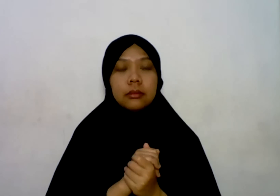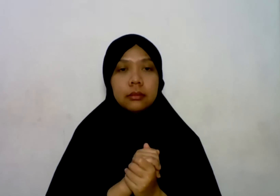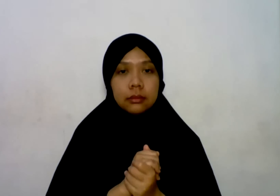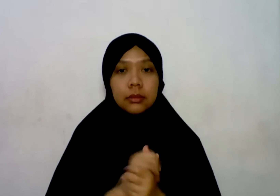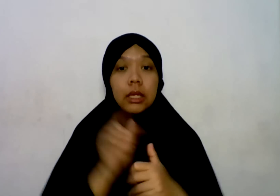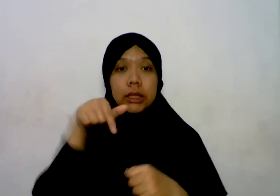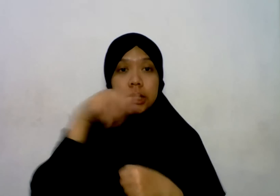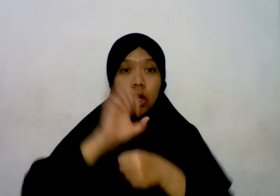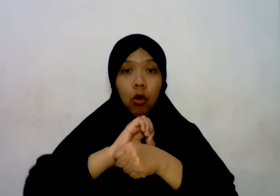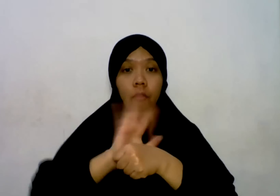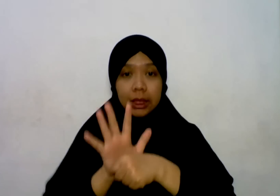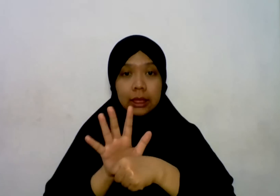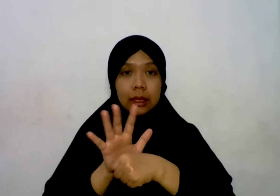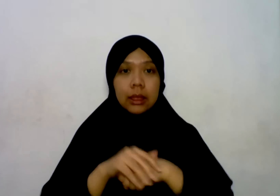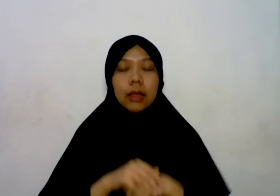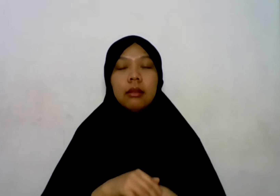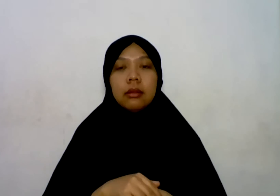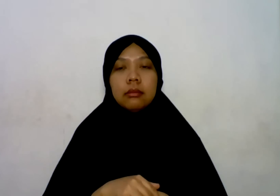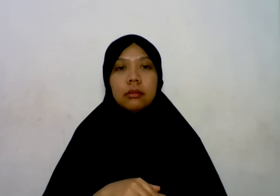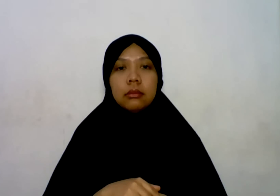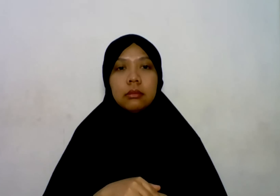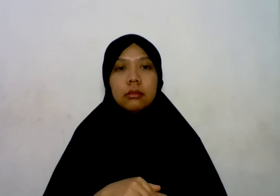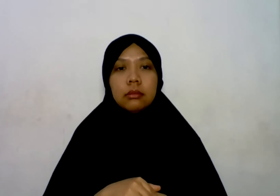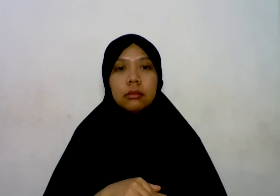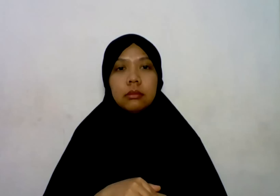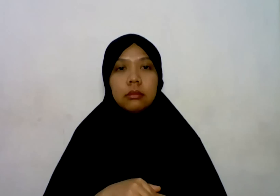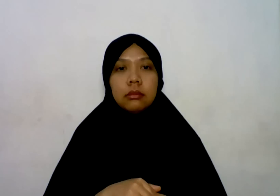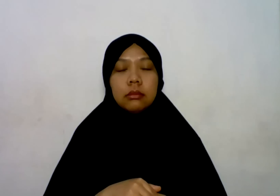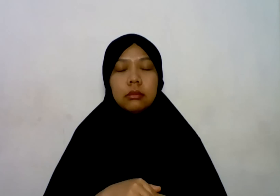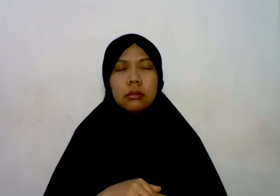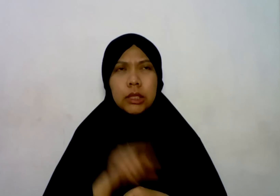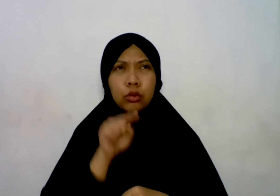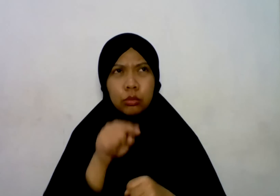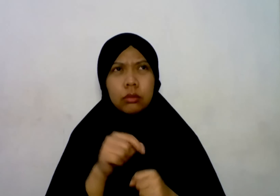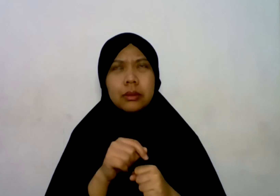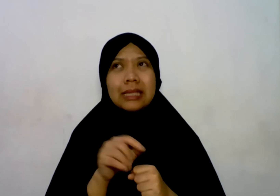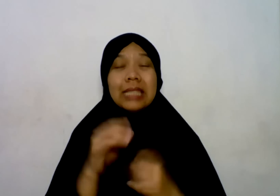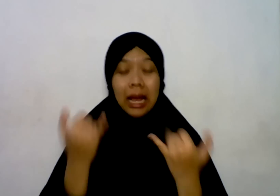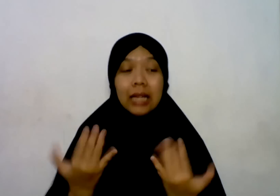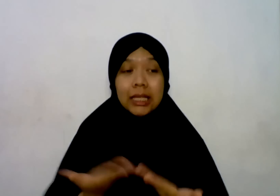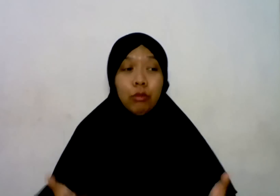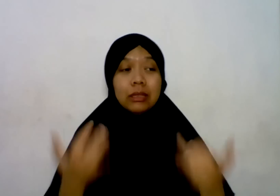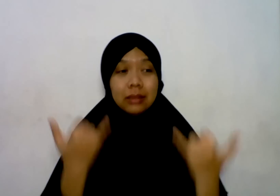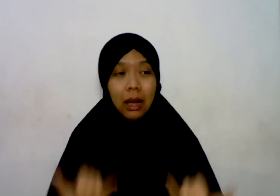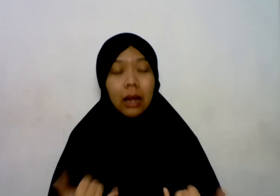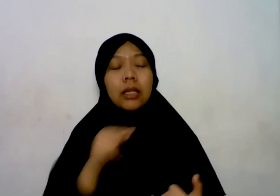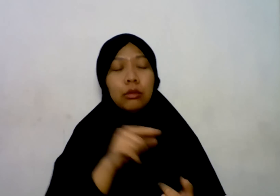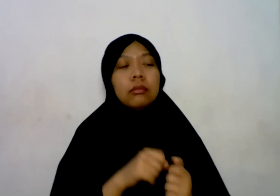COVID-19 has demonstrated that all of us are precarious,